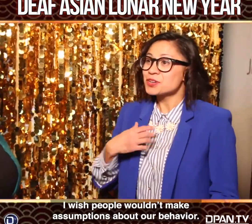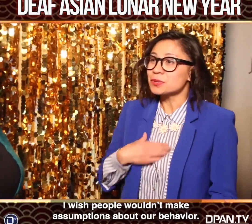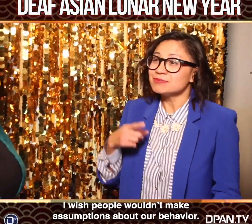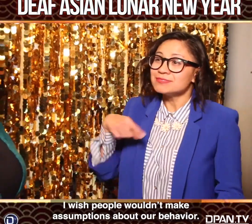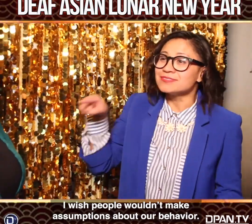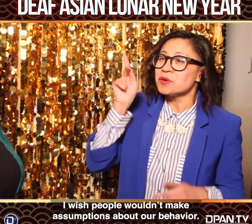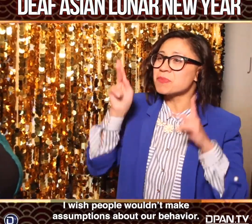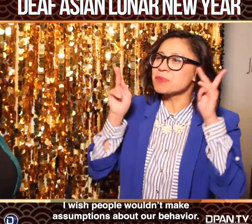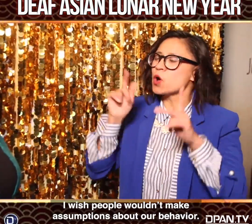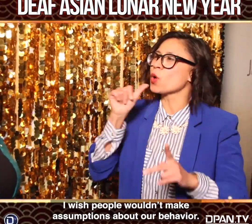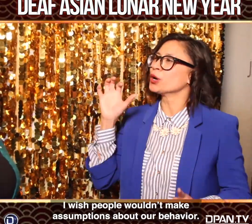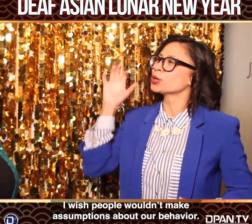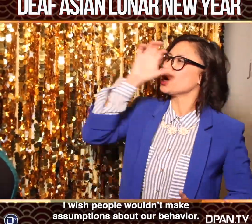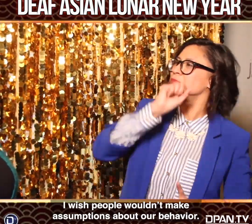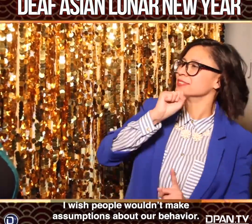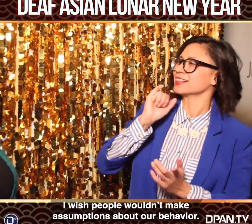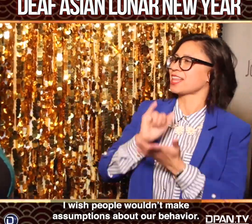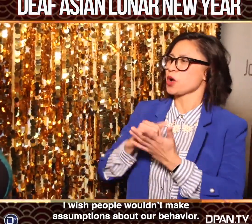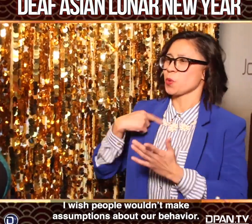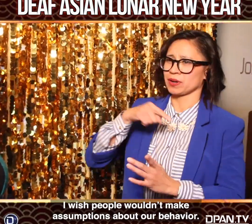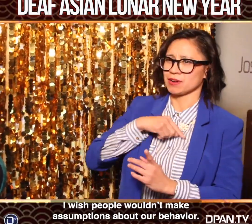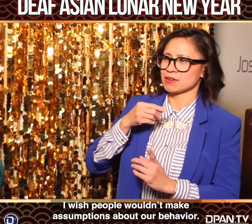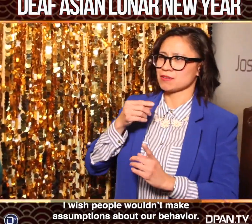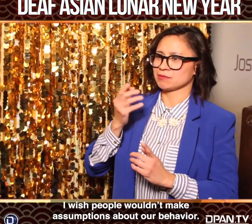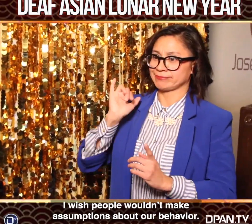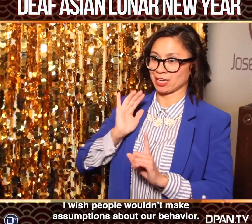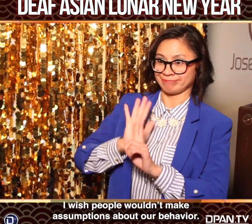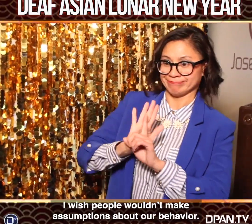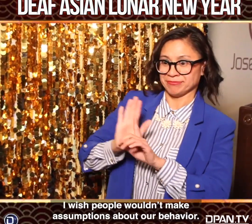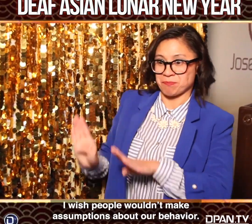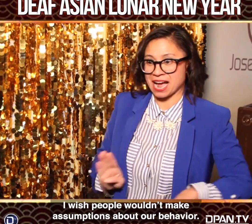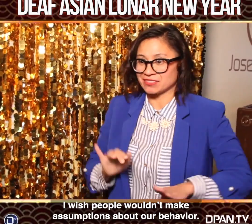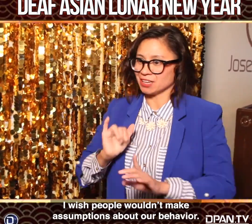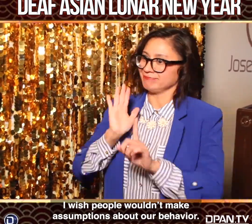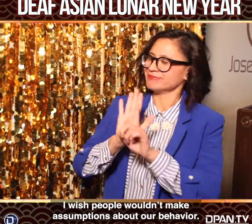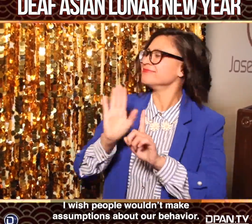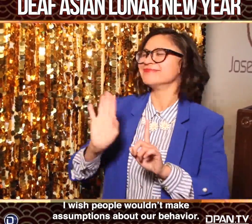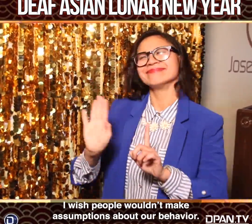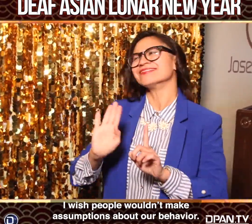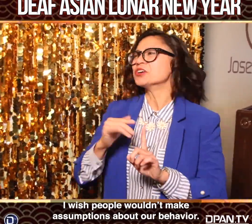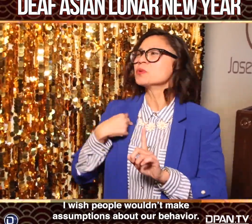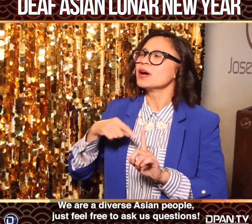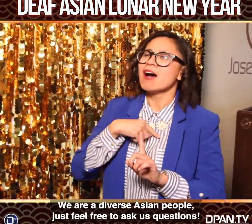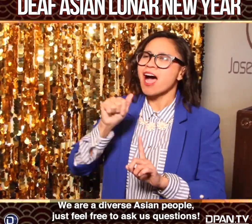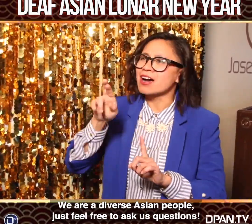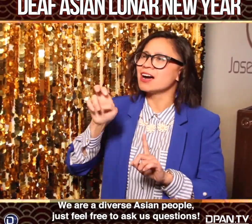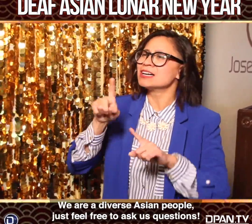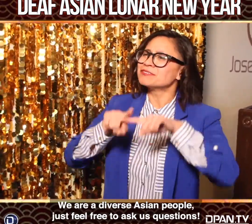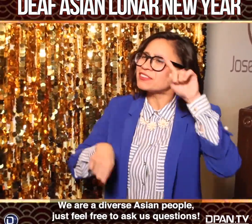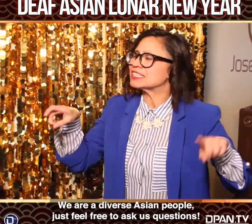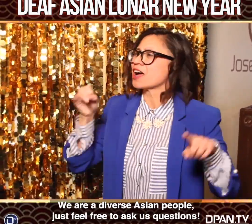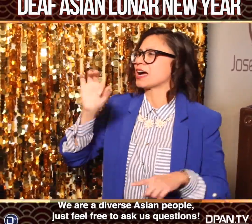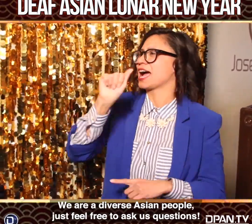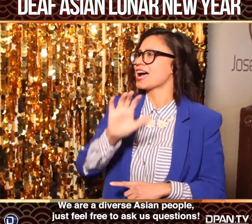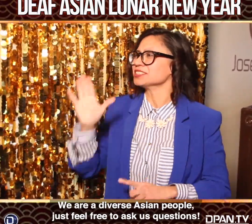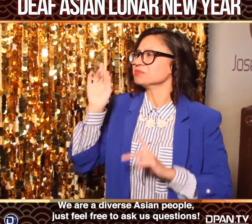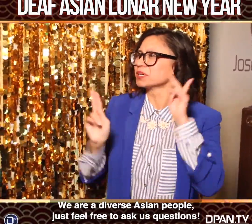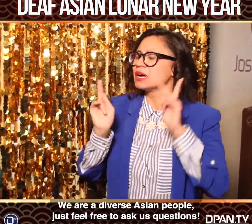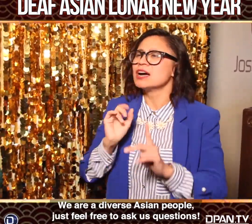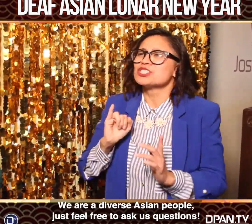I wish people wouldn't make assumptions about our behavior. We are a diverse Asian people. Just feel free to ask